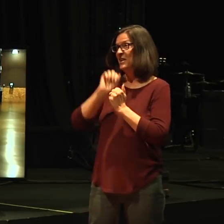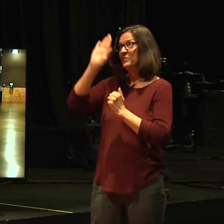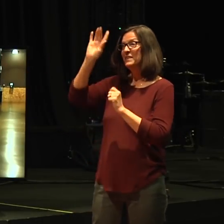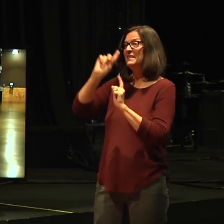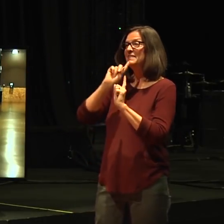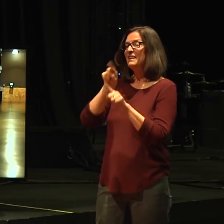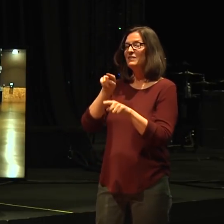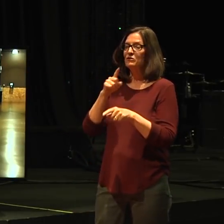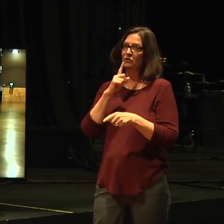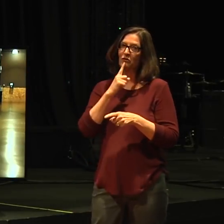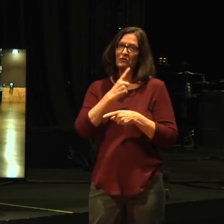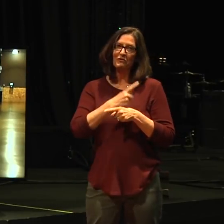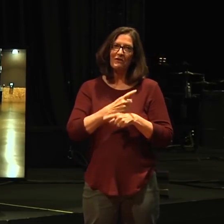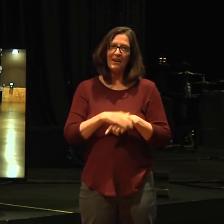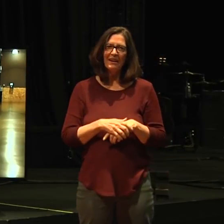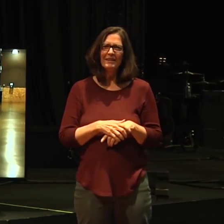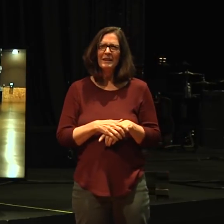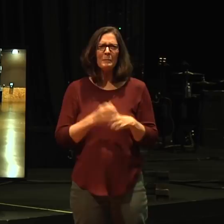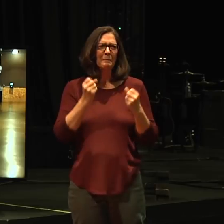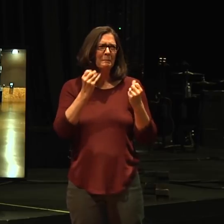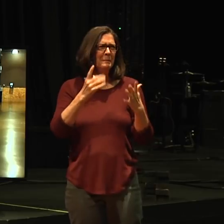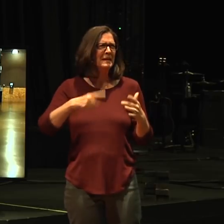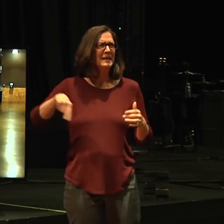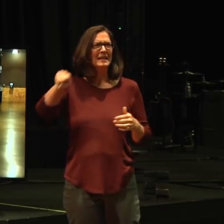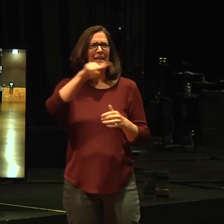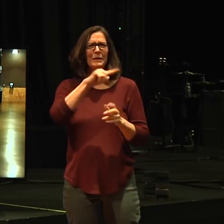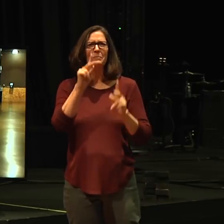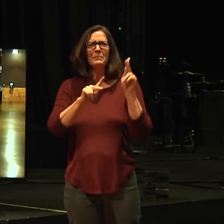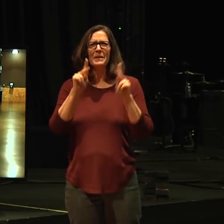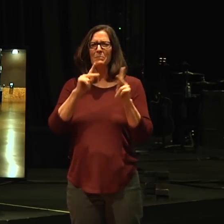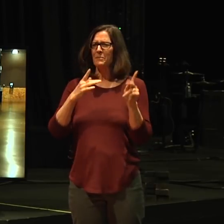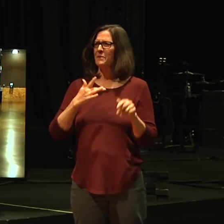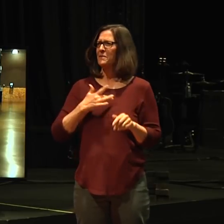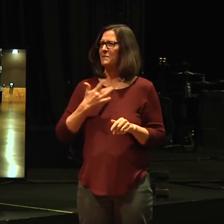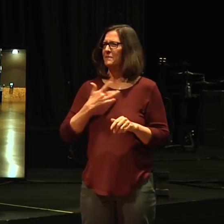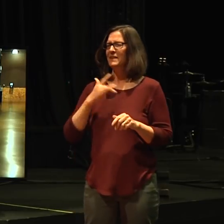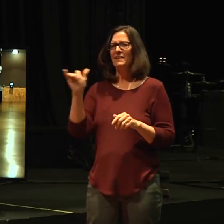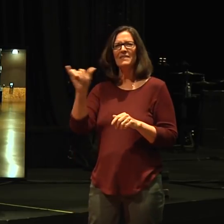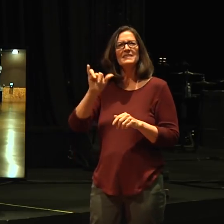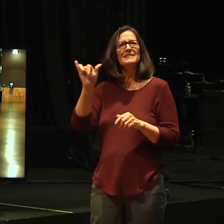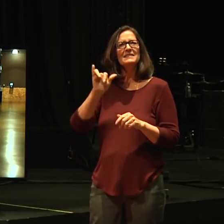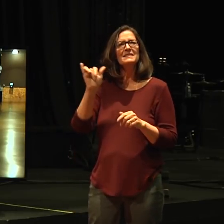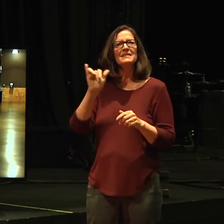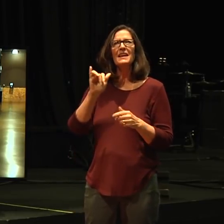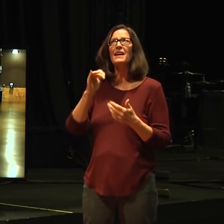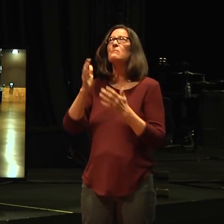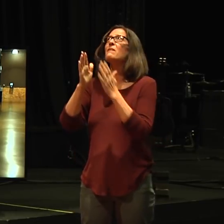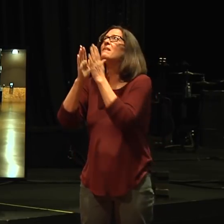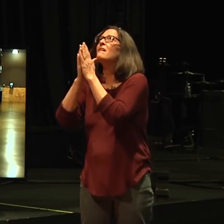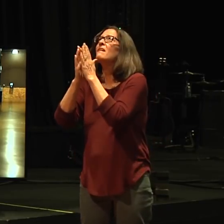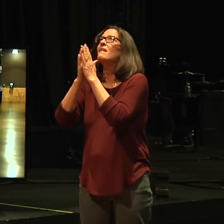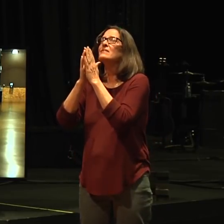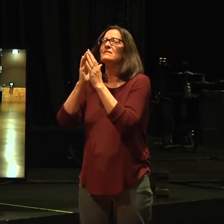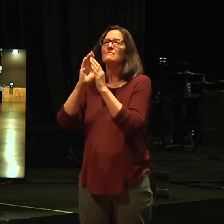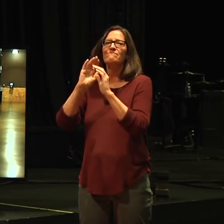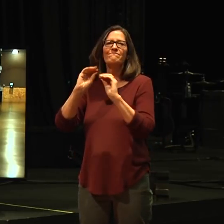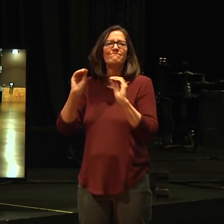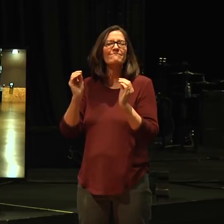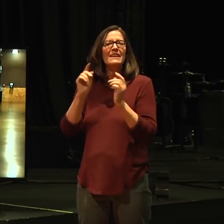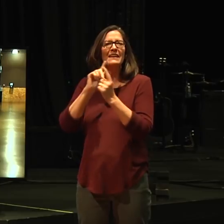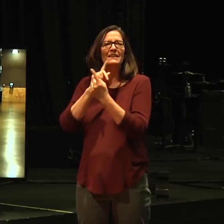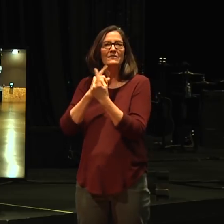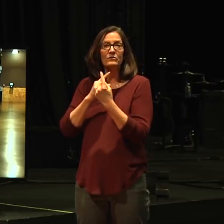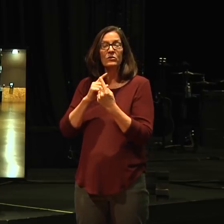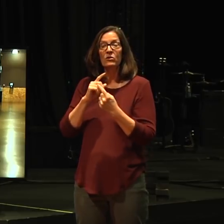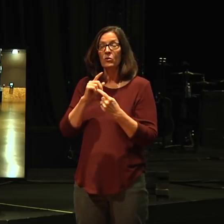like listening to us right now going, I feel like that, you know? And so when you're in a storm, you have a belief